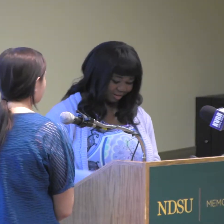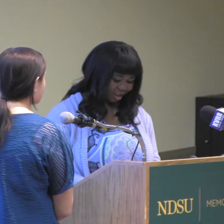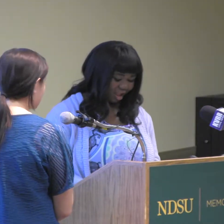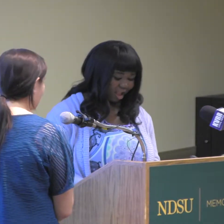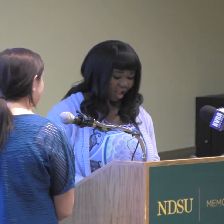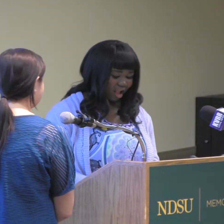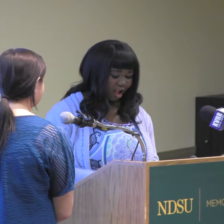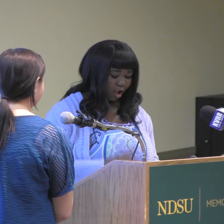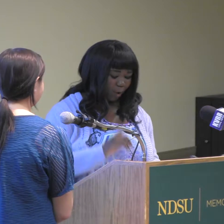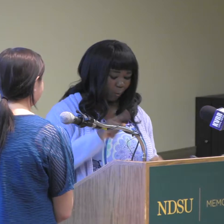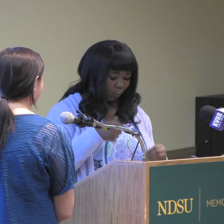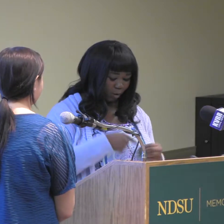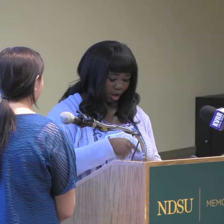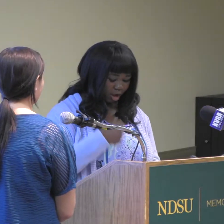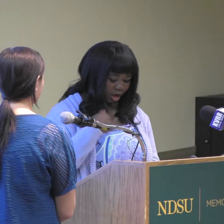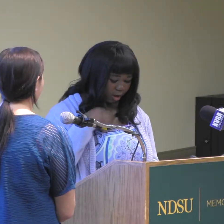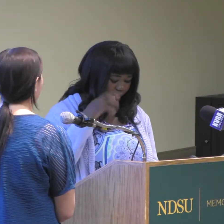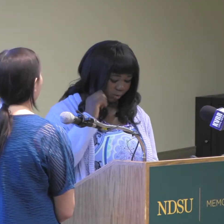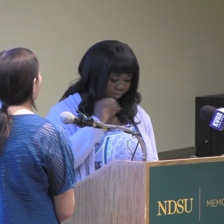Noise to silent.